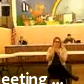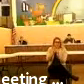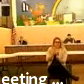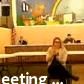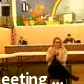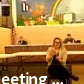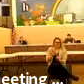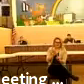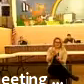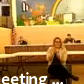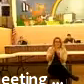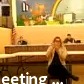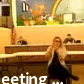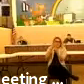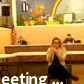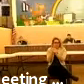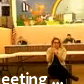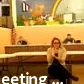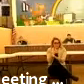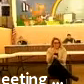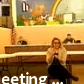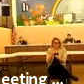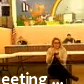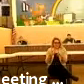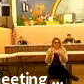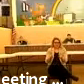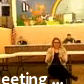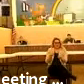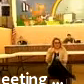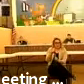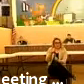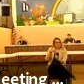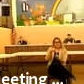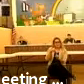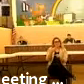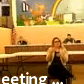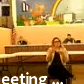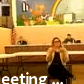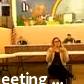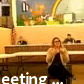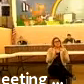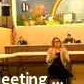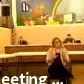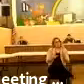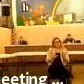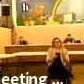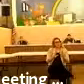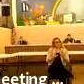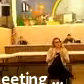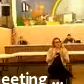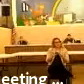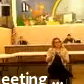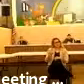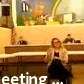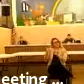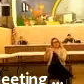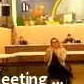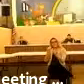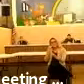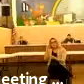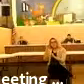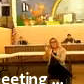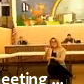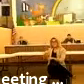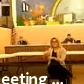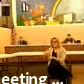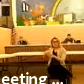Special multifamily is allowed within the planned unit development without